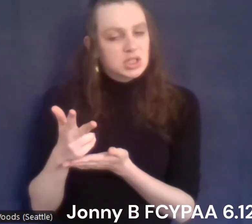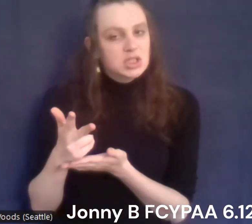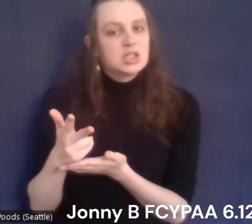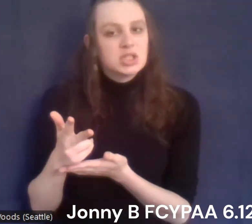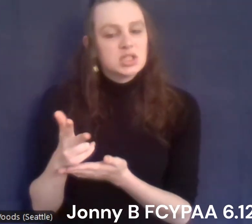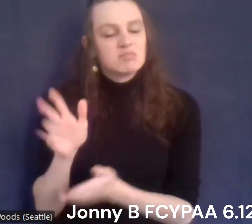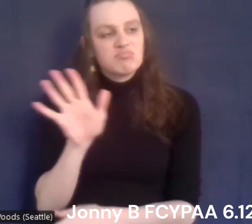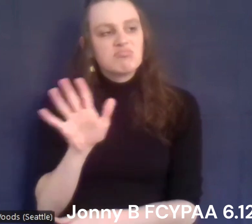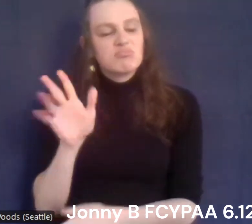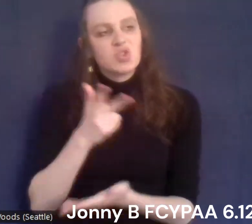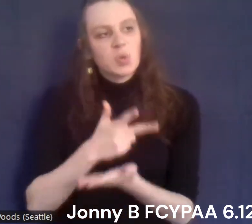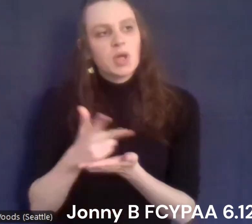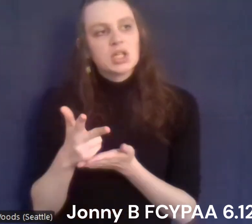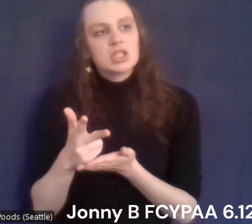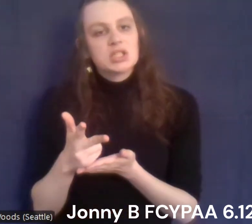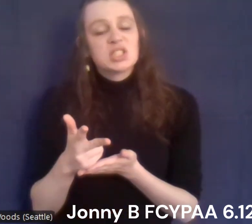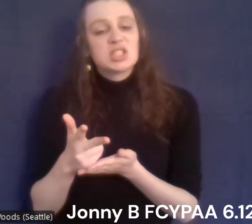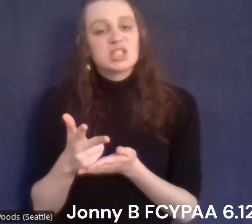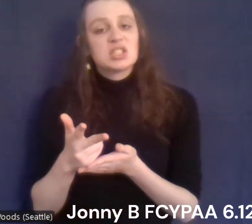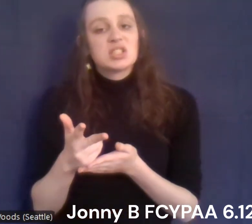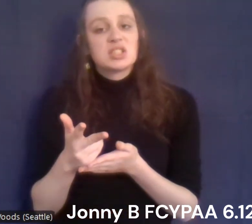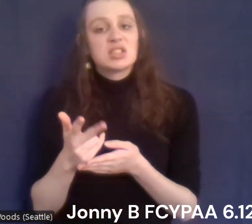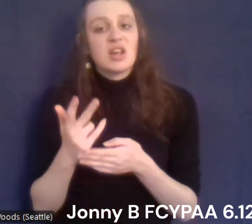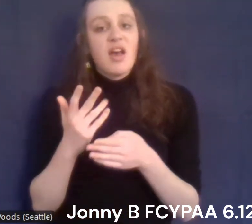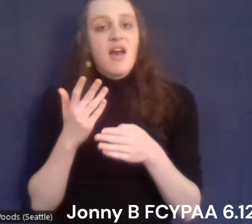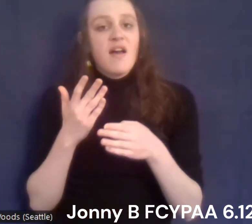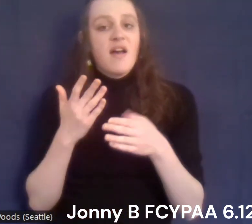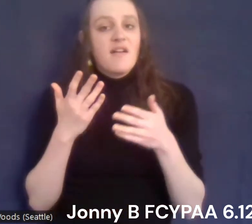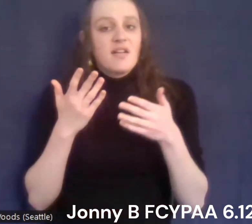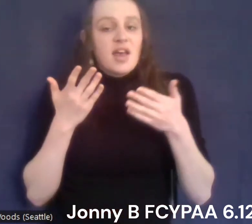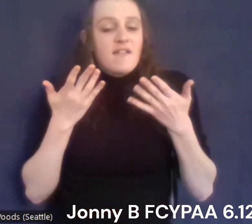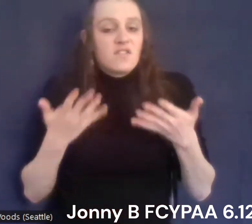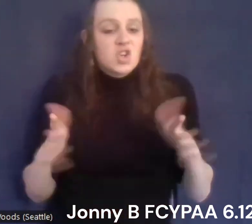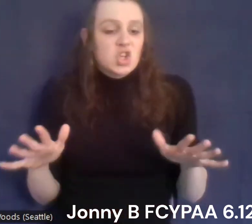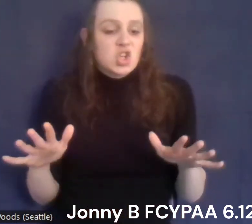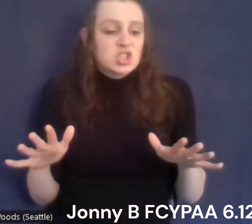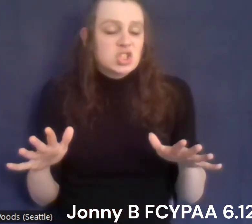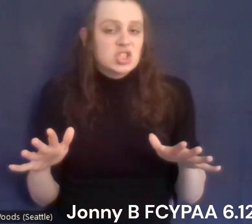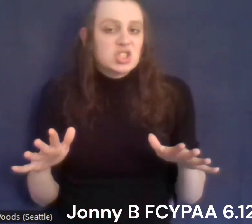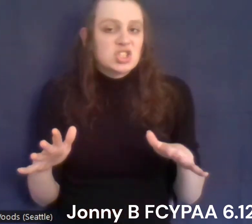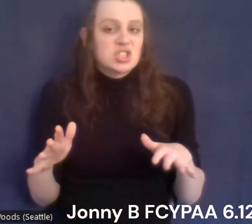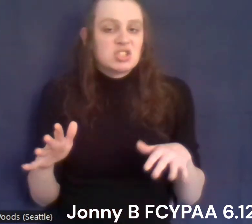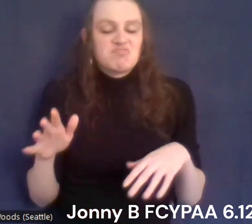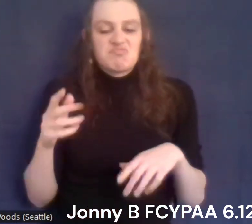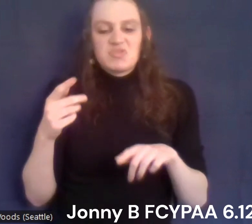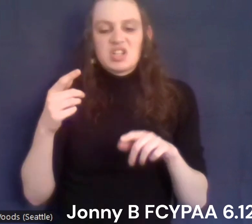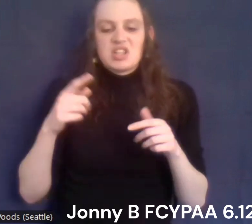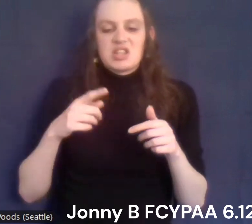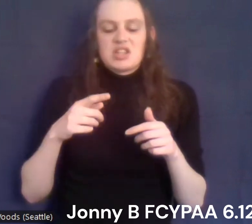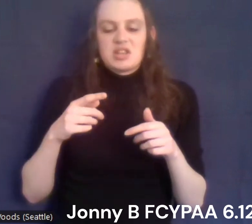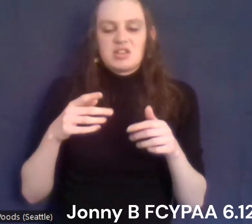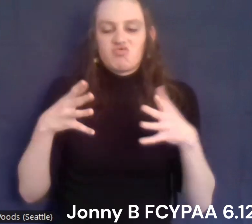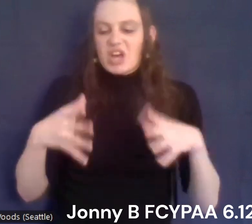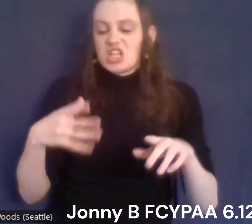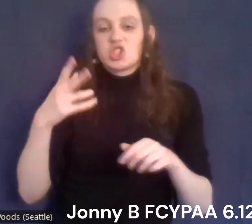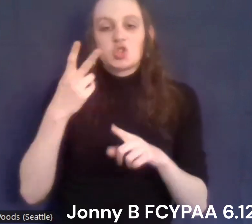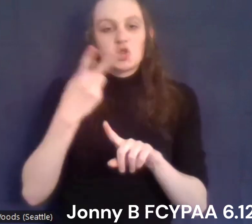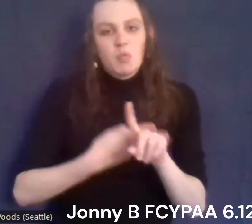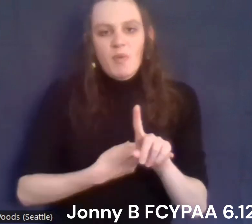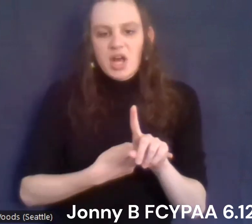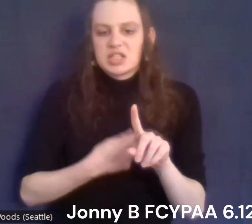somewhat. And then after those 3 weeks, I went in probably for a combined, like for the next like 2 months, I was there for like combined like